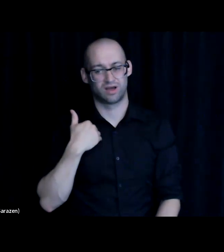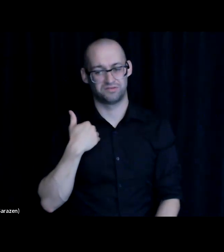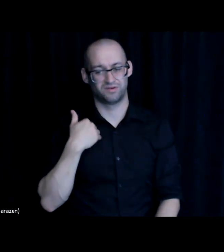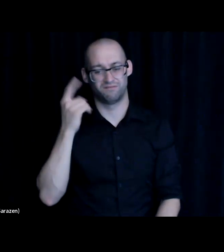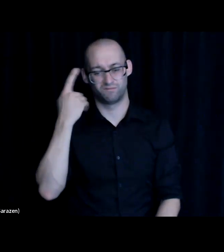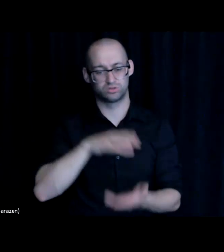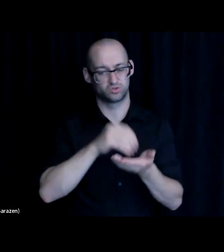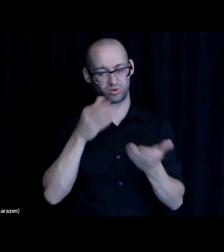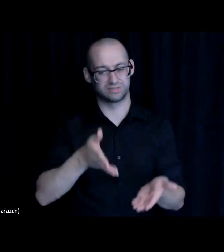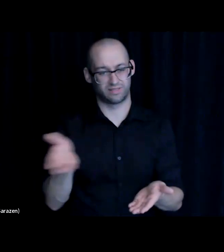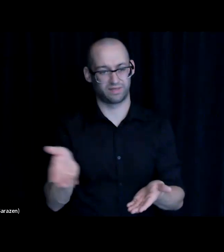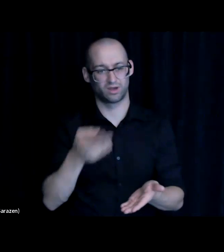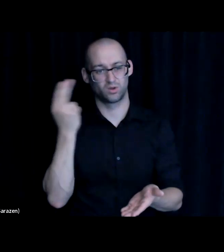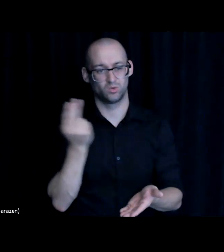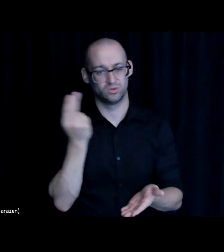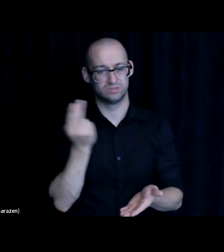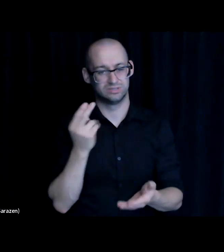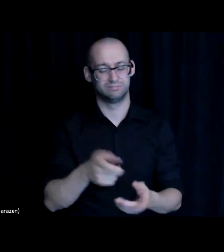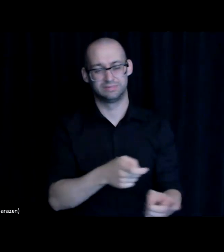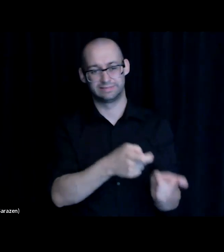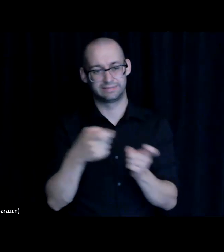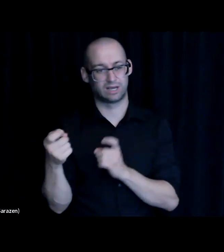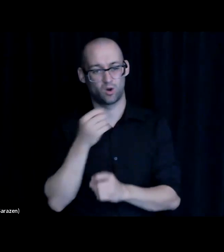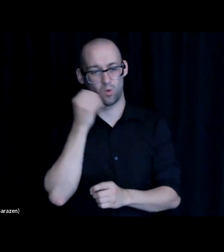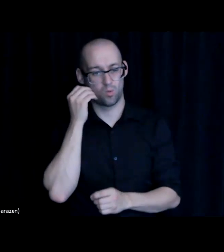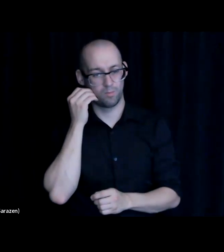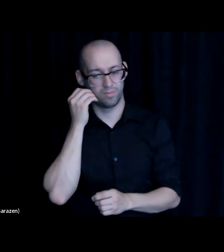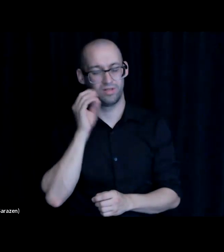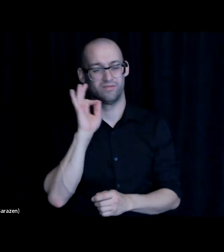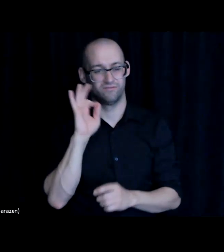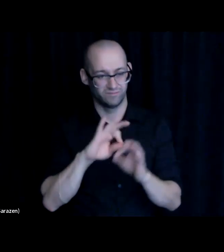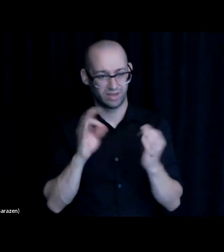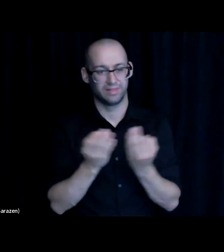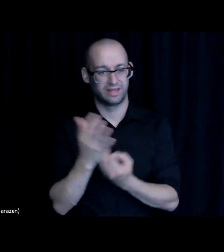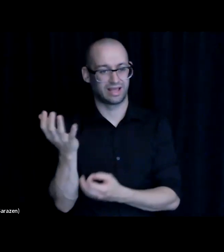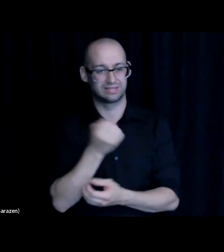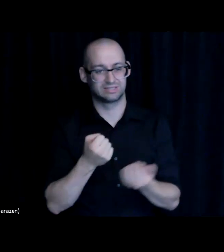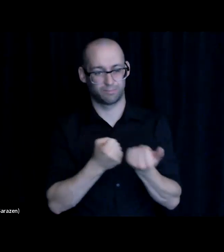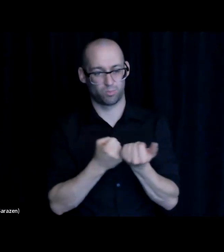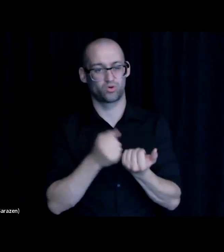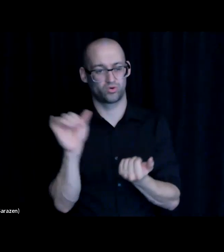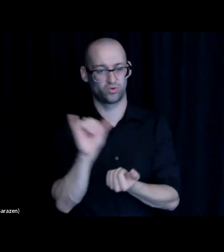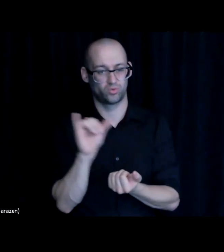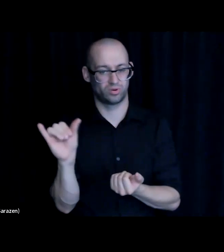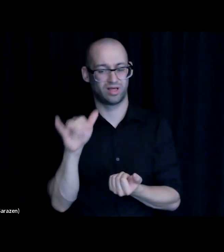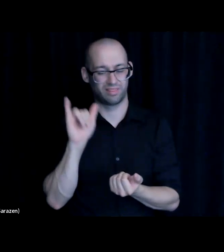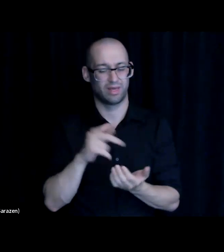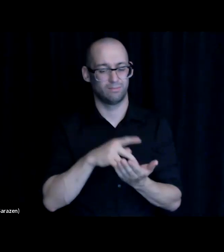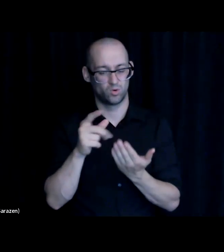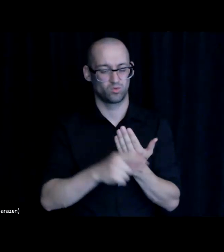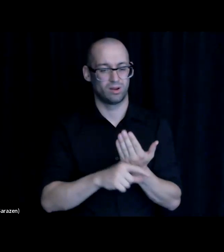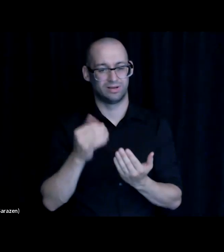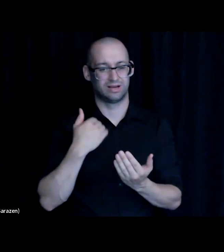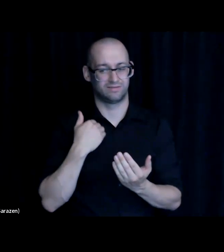but they are able to take them home, but the family also gets support. And that program is in a number of our higher